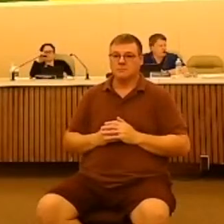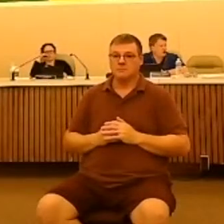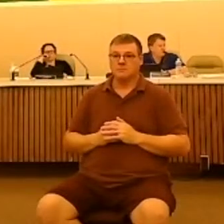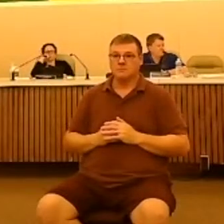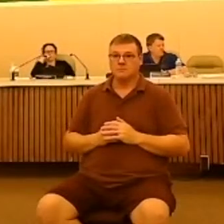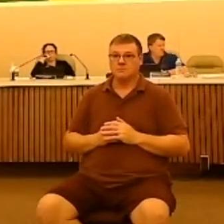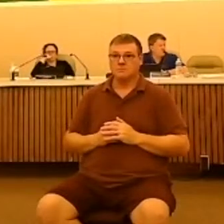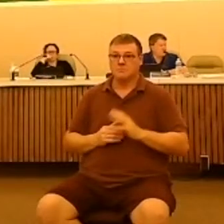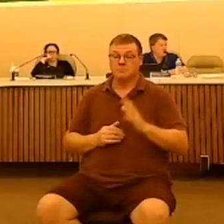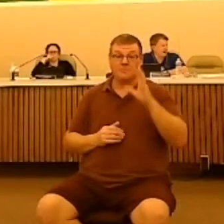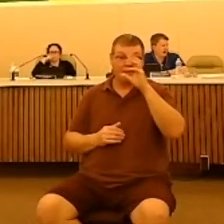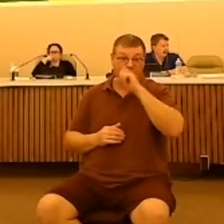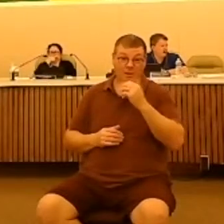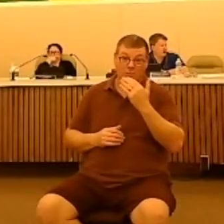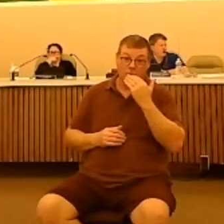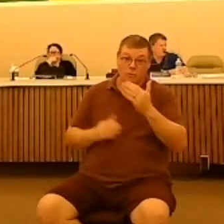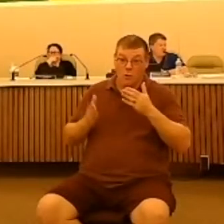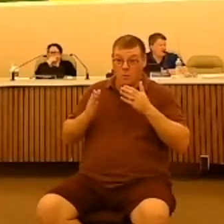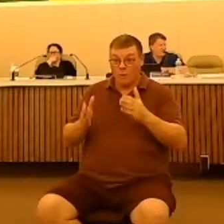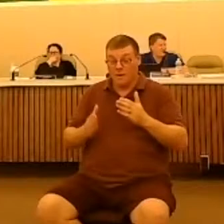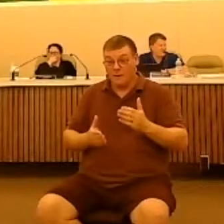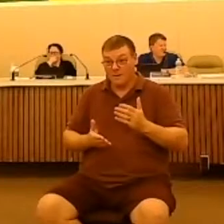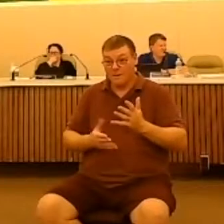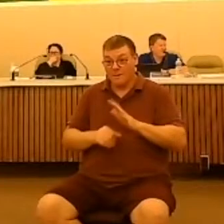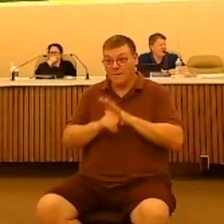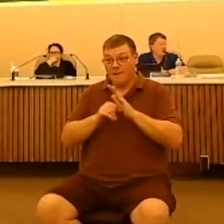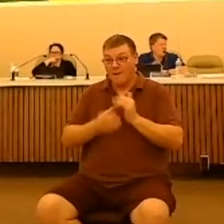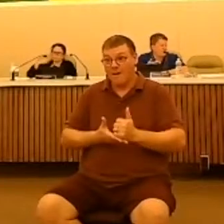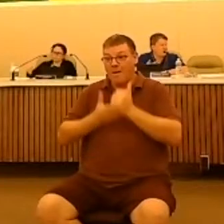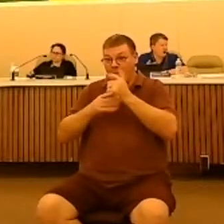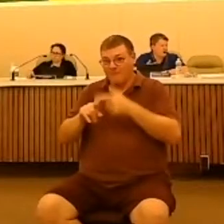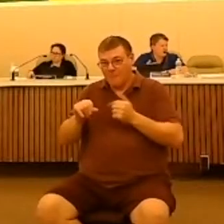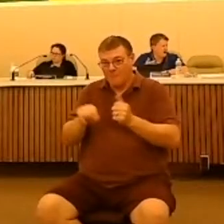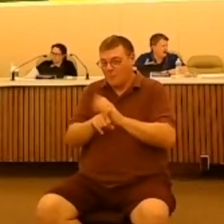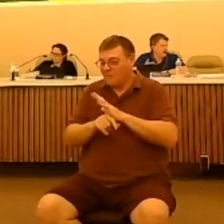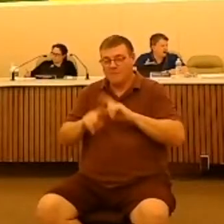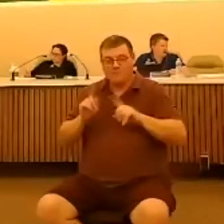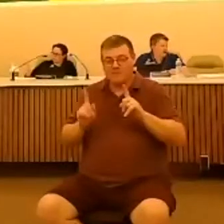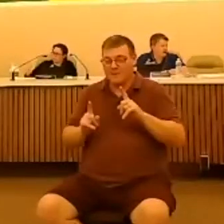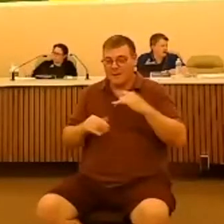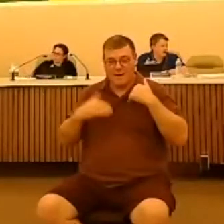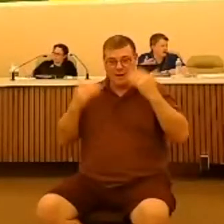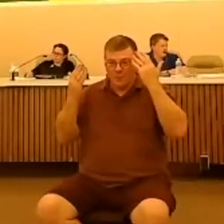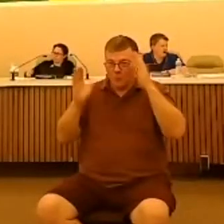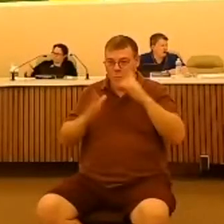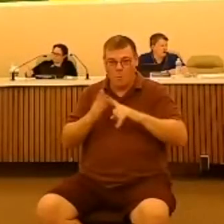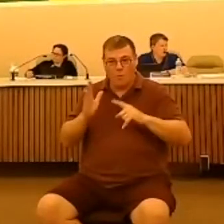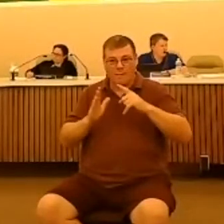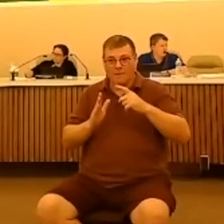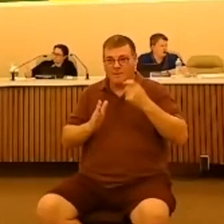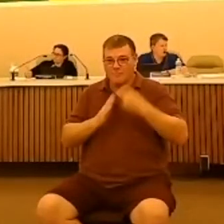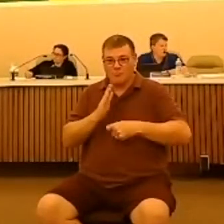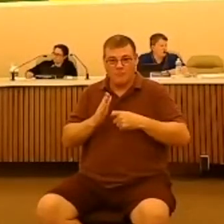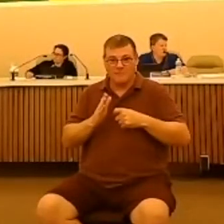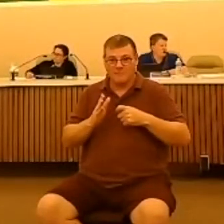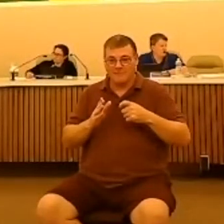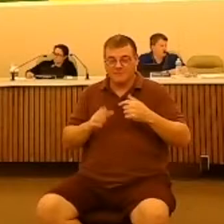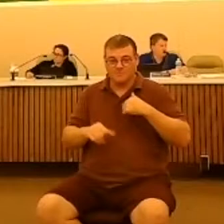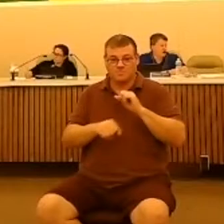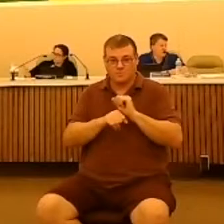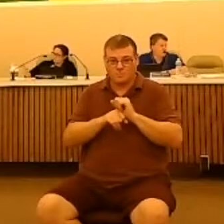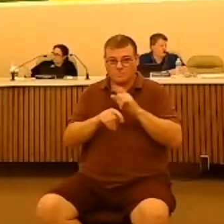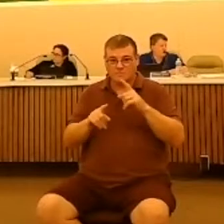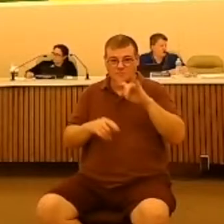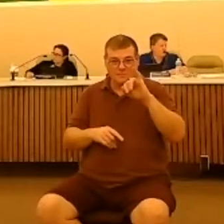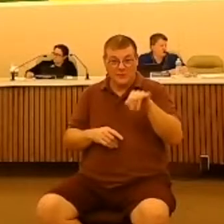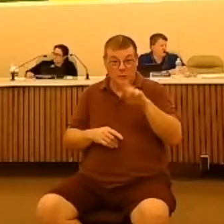I guess in a good way, we were helped by the, although to be honest, I don't know what the price is. The quote we were originally working off was